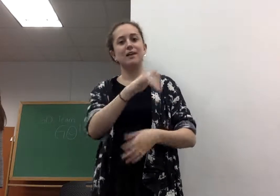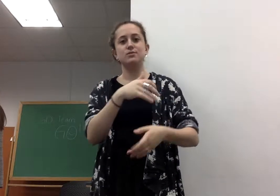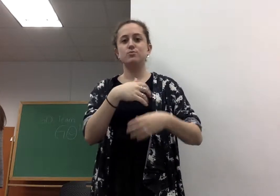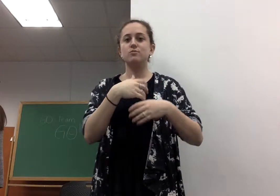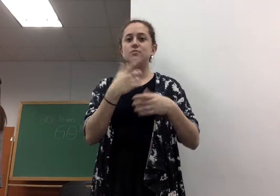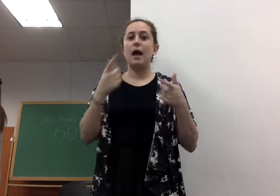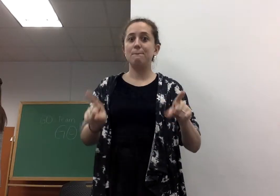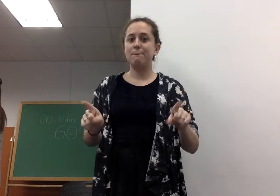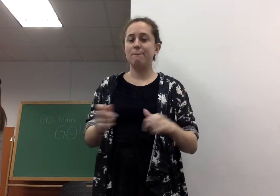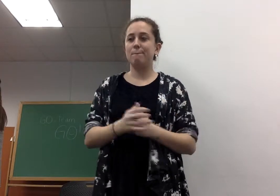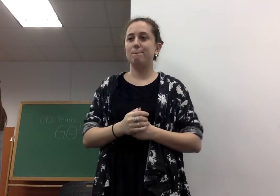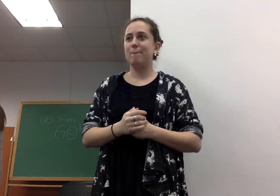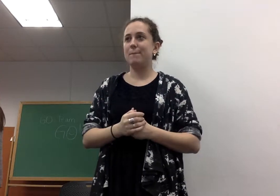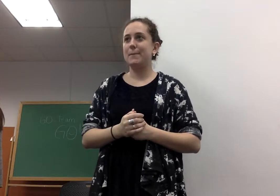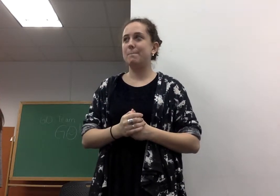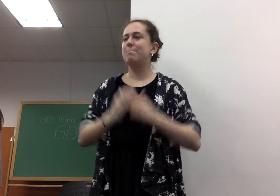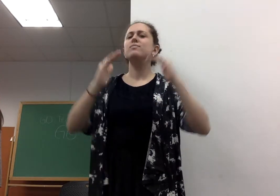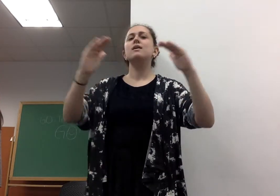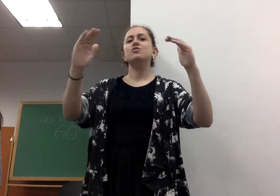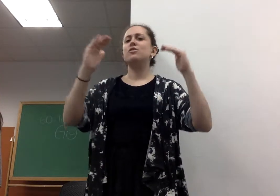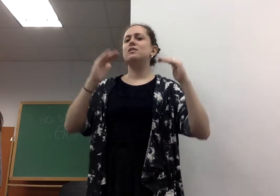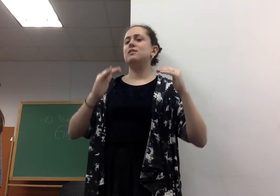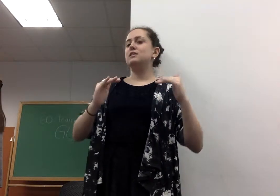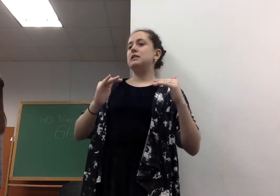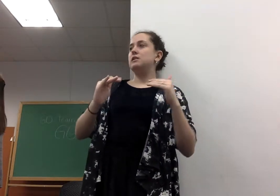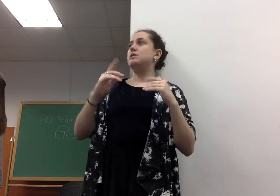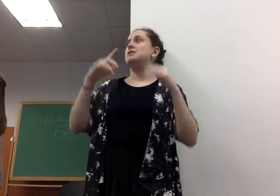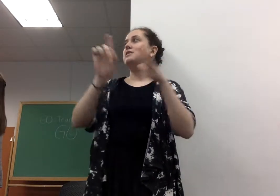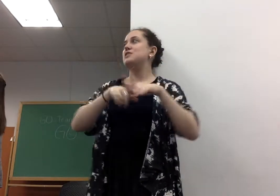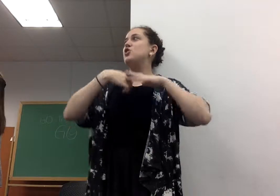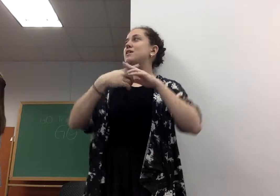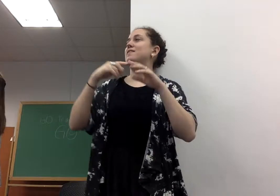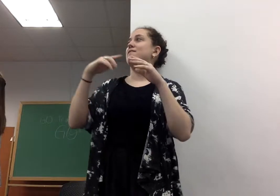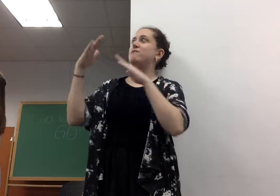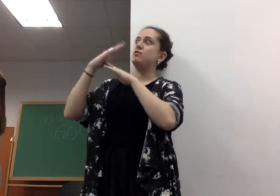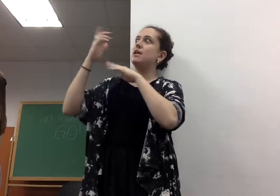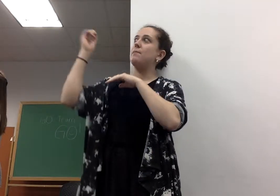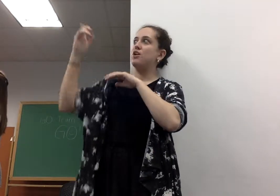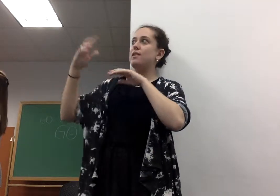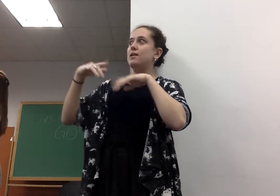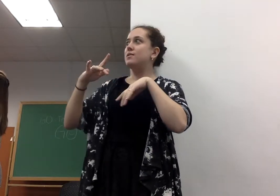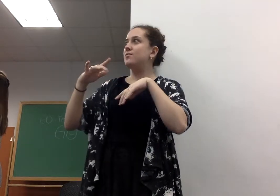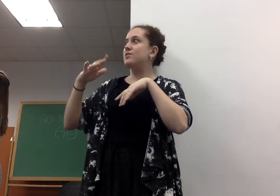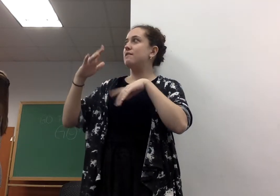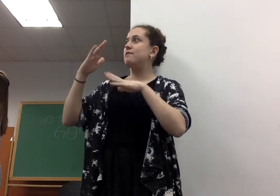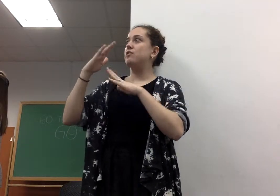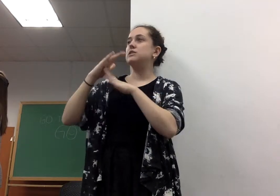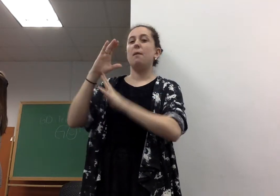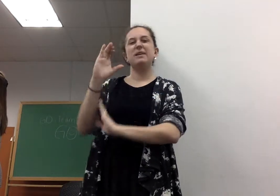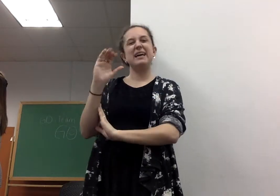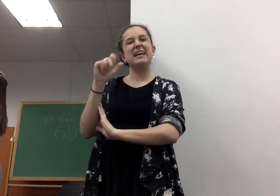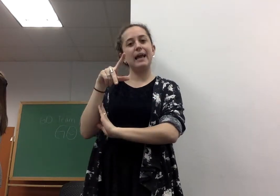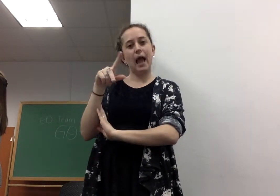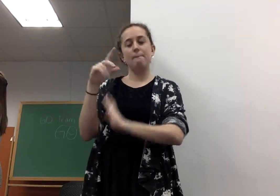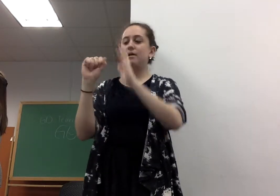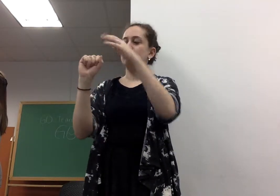go down a little bit further here. Let's start at the very top here. There's the end of the bone right here, the very cap of the bone. You know, where all